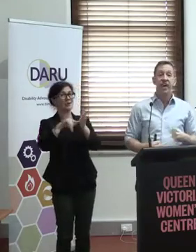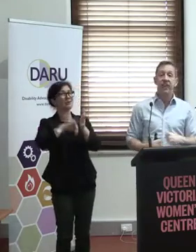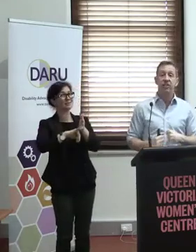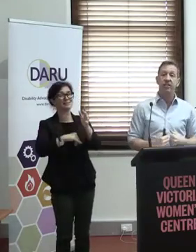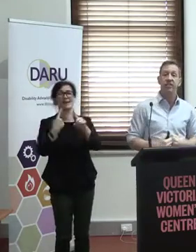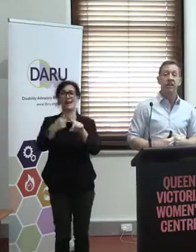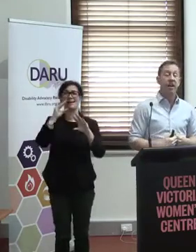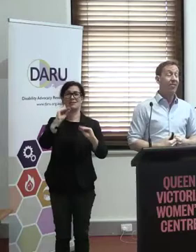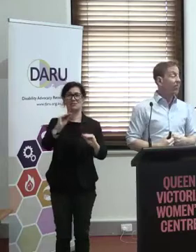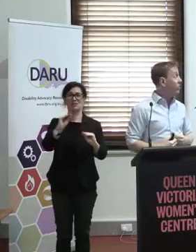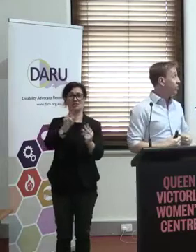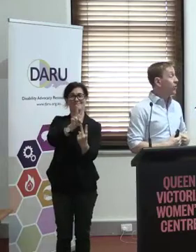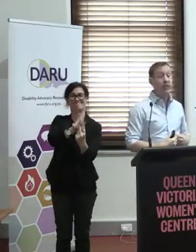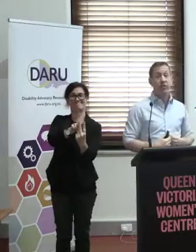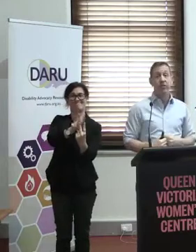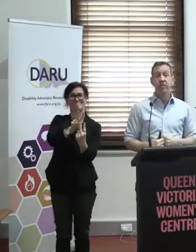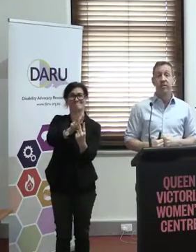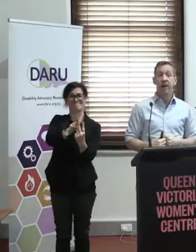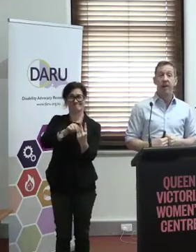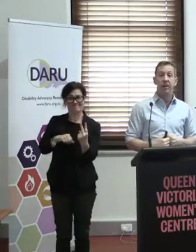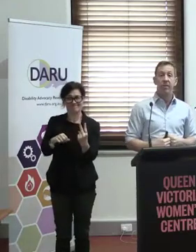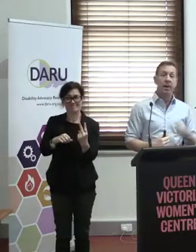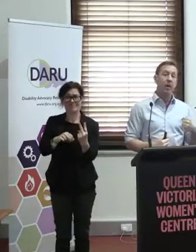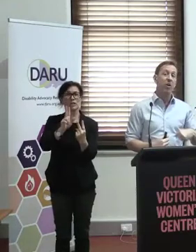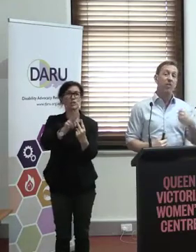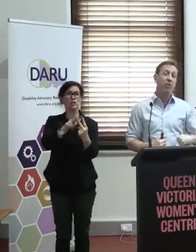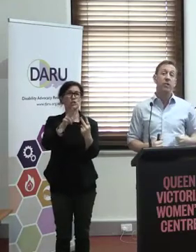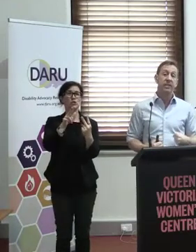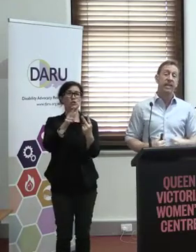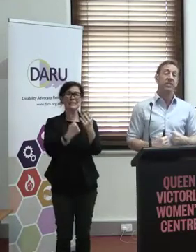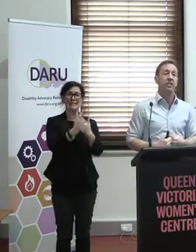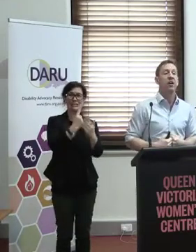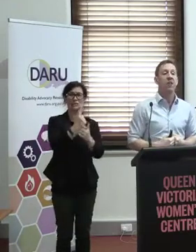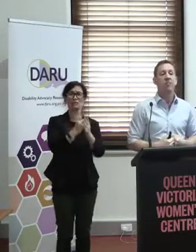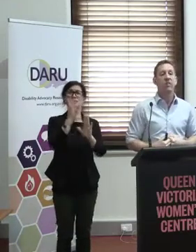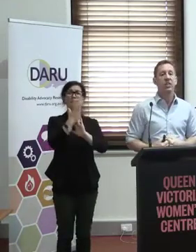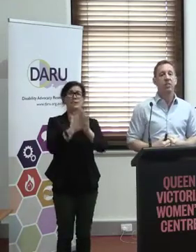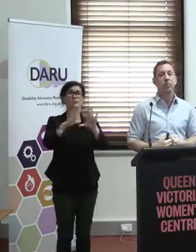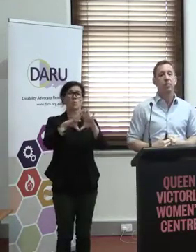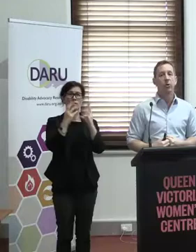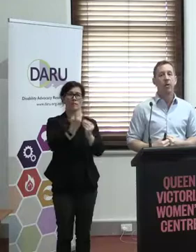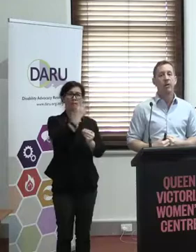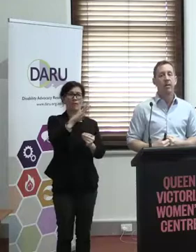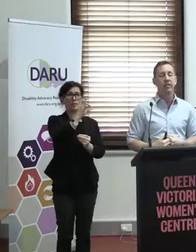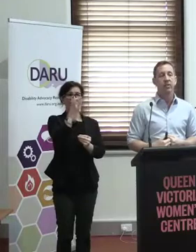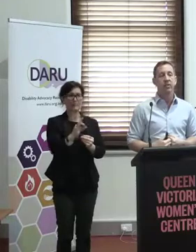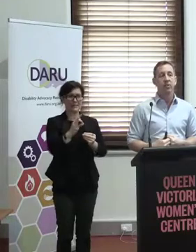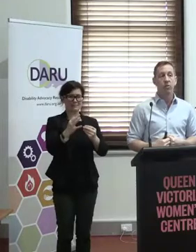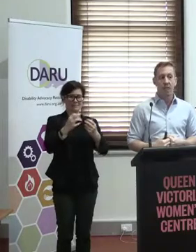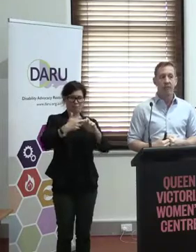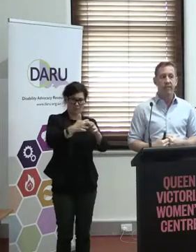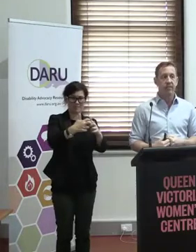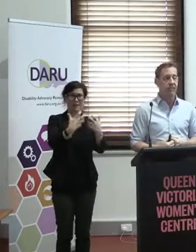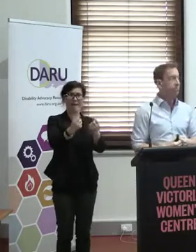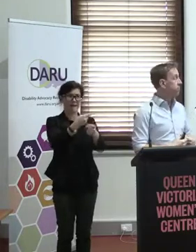and education. And those two issues make up over 40% of the issues reported amongst